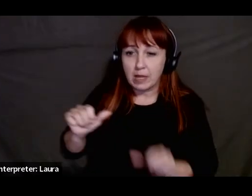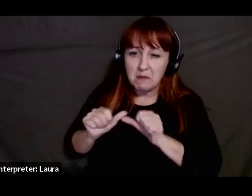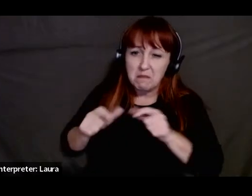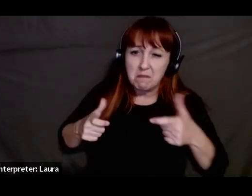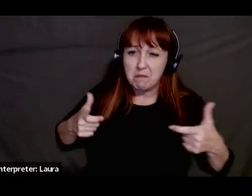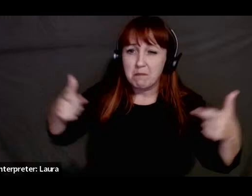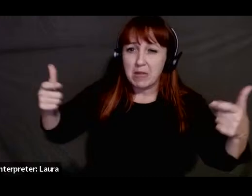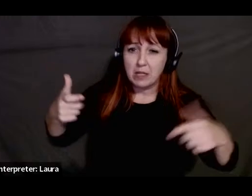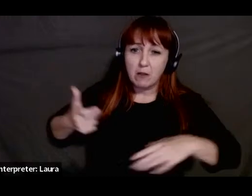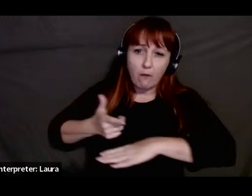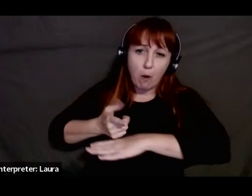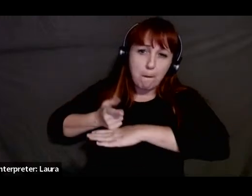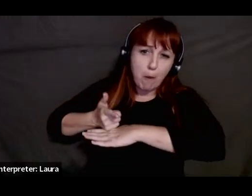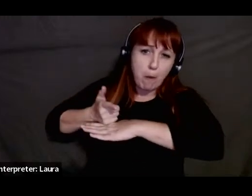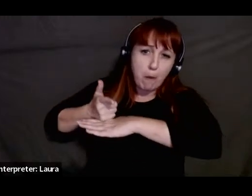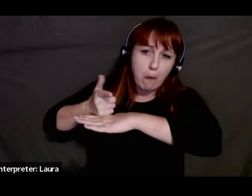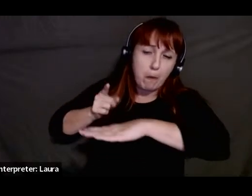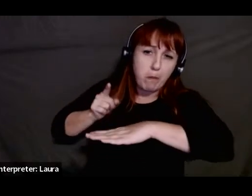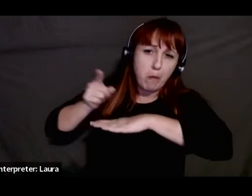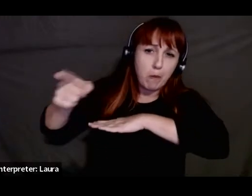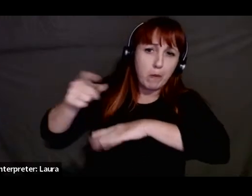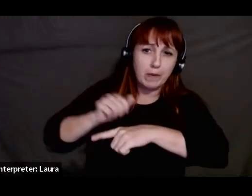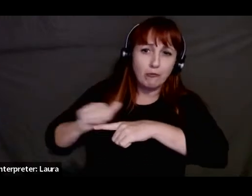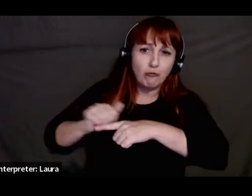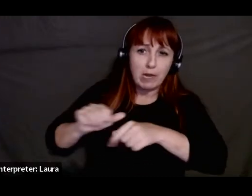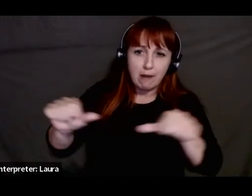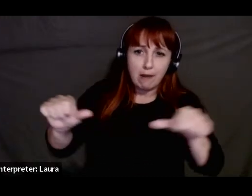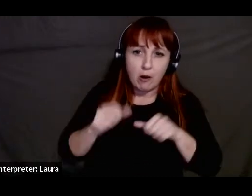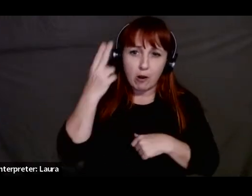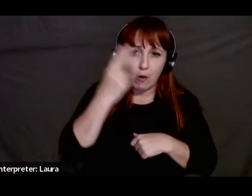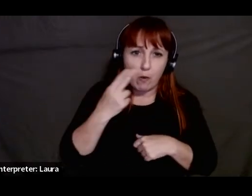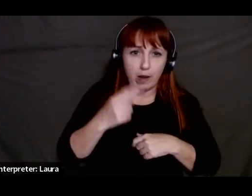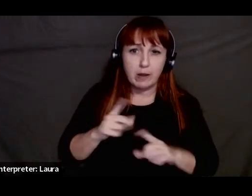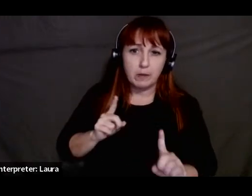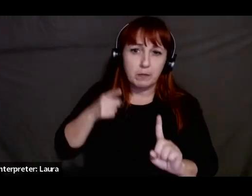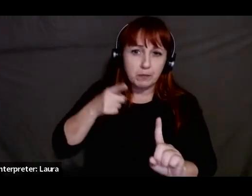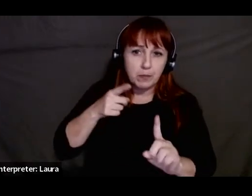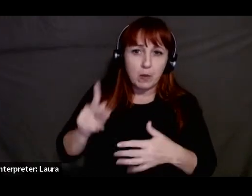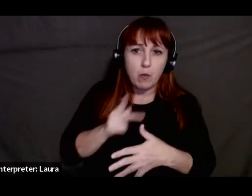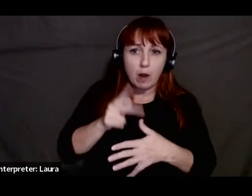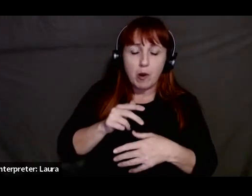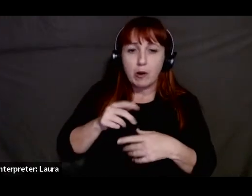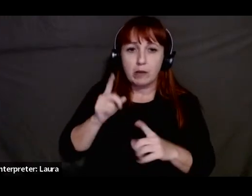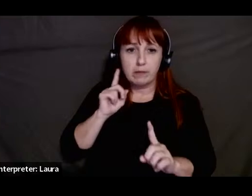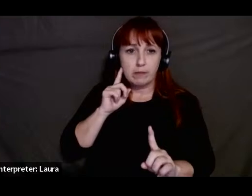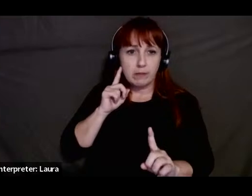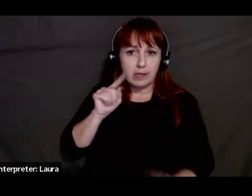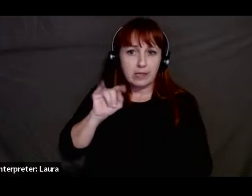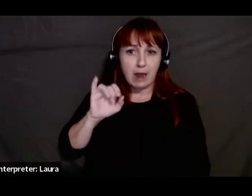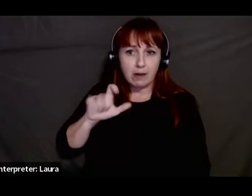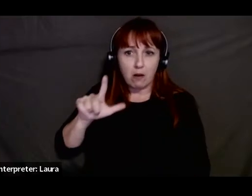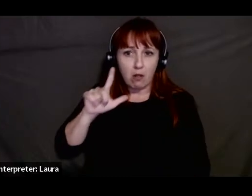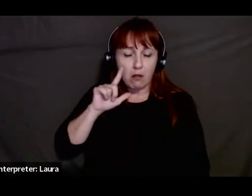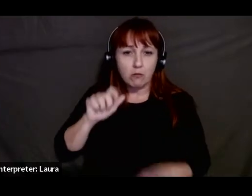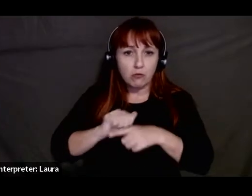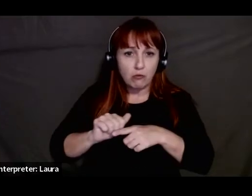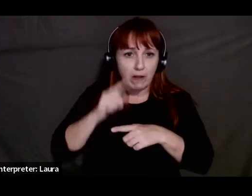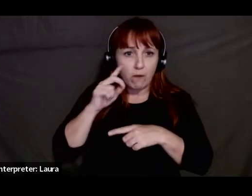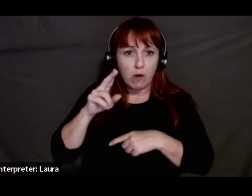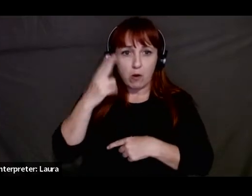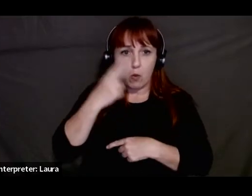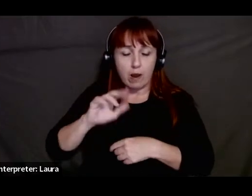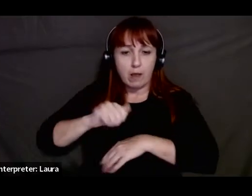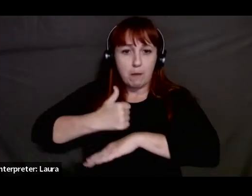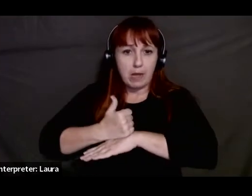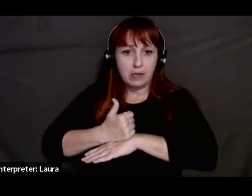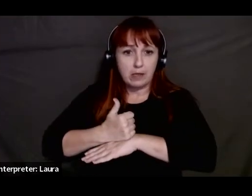fire range and maneuver training area in Hawaii, the primary tactical training area for Hawaii-based units, and the only training area